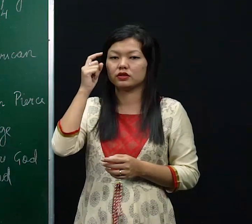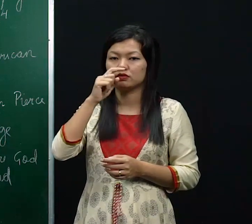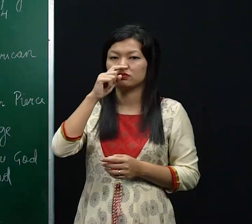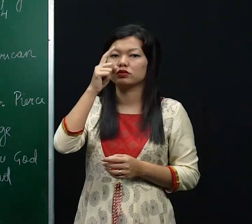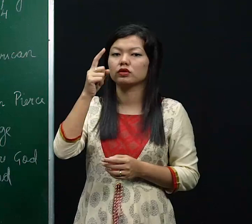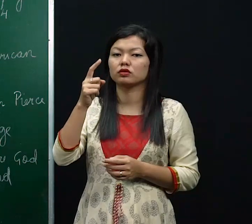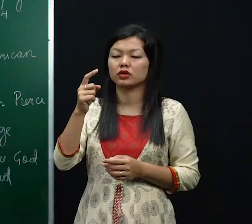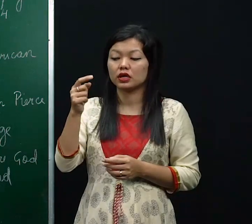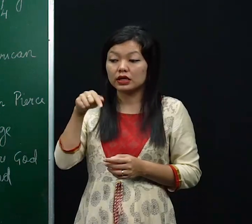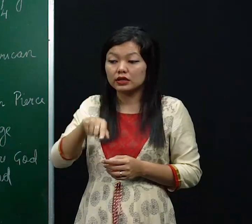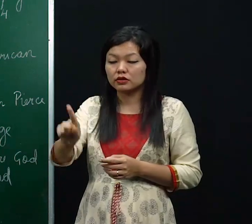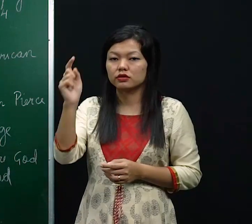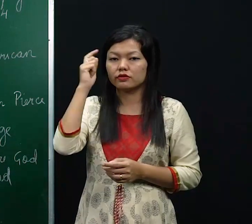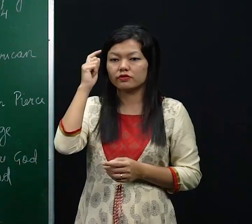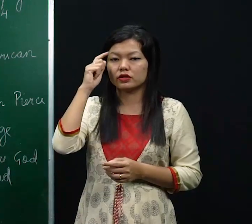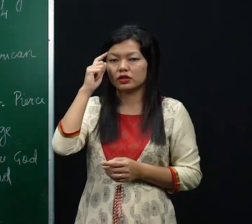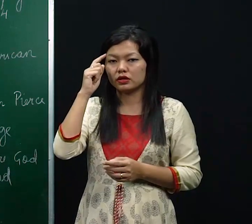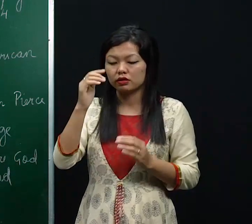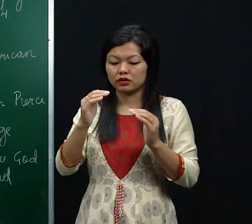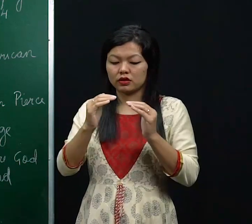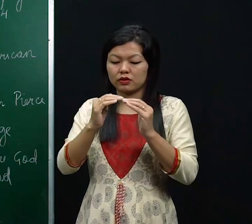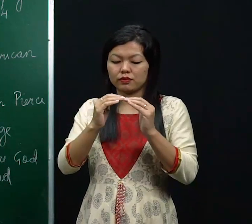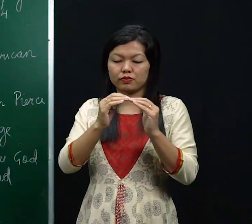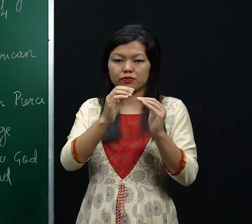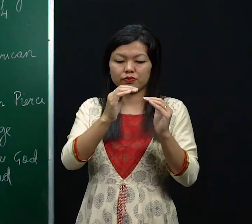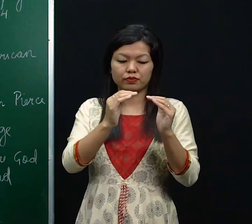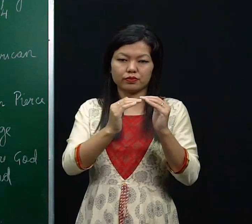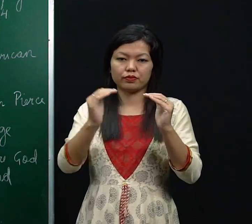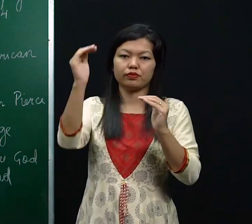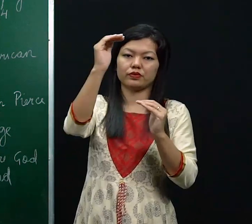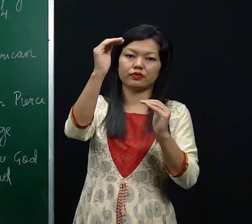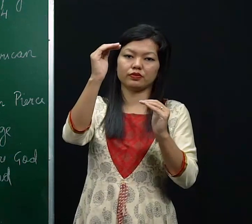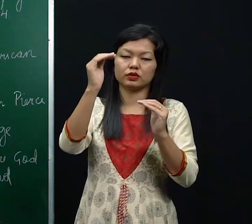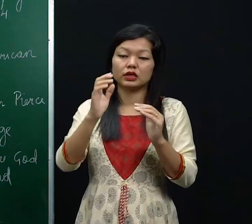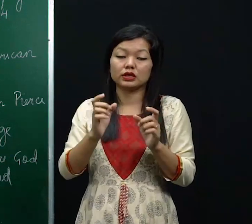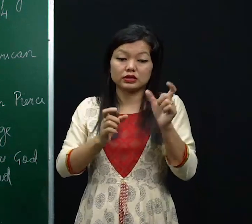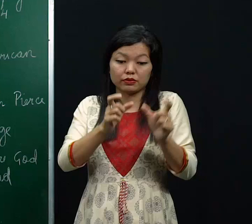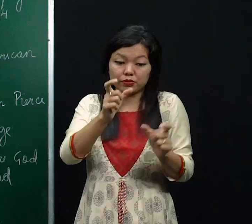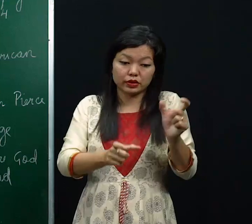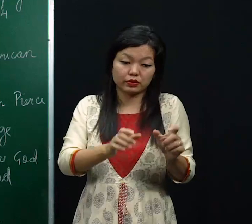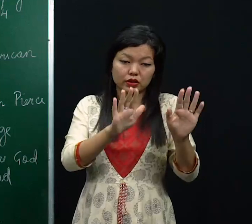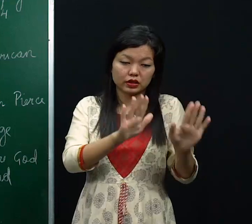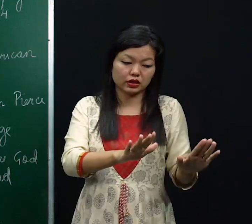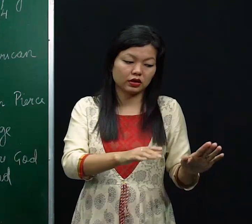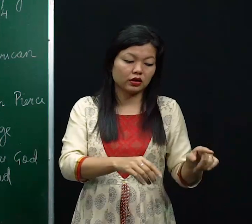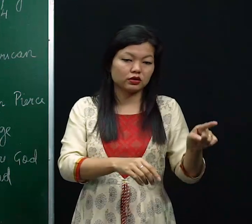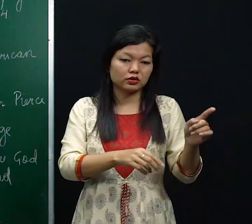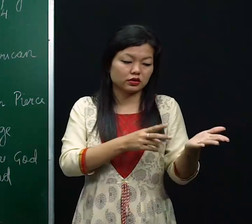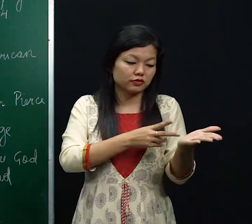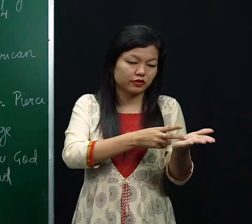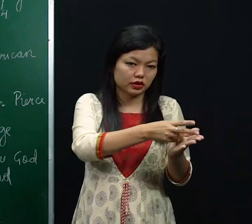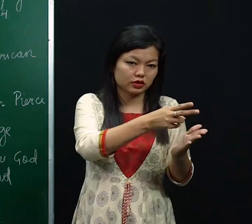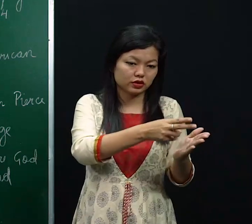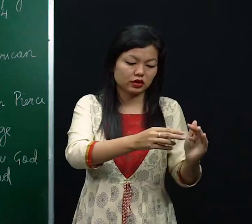people. There are so many people like that. If you have accumulated wealth, if you have gathered enough wealth, we think that we are more